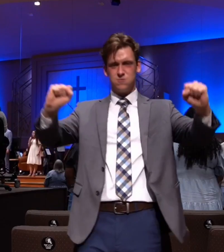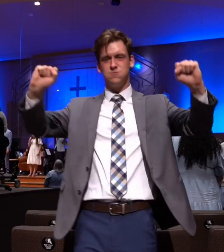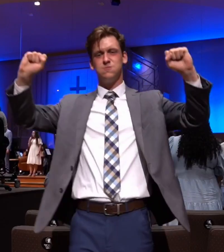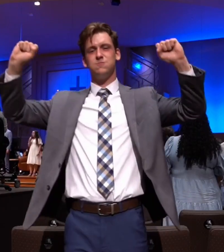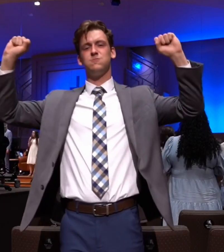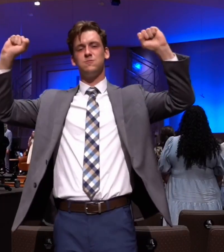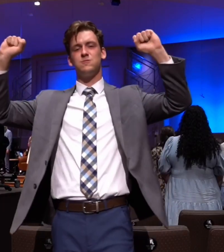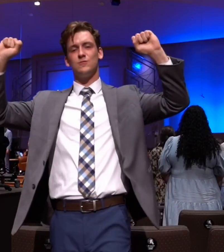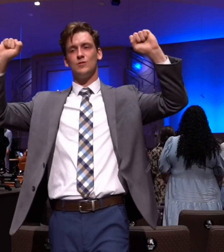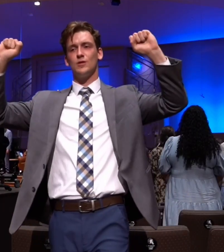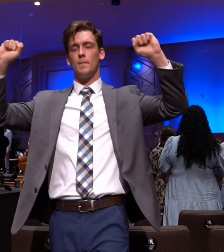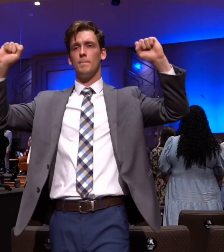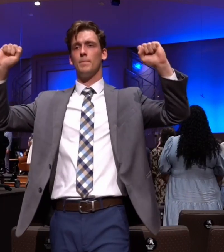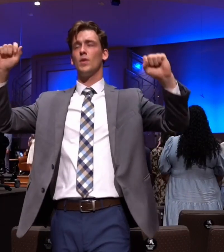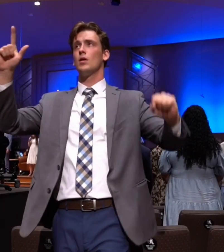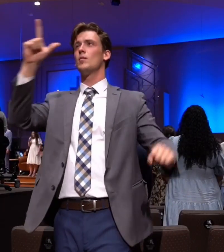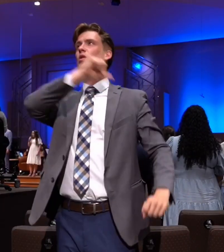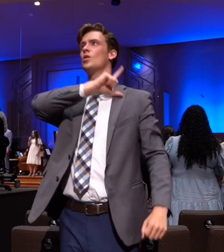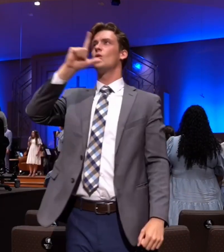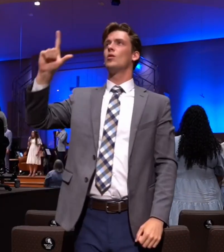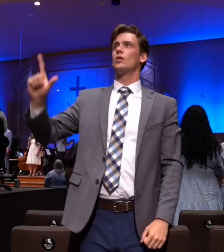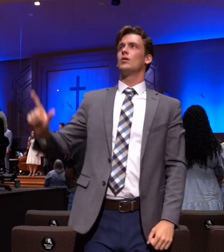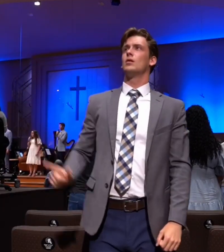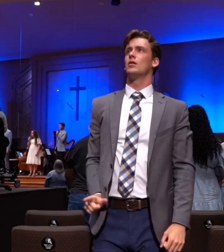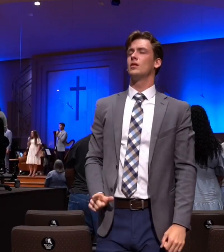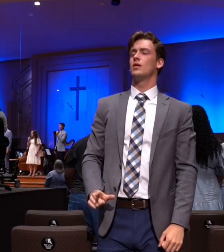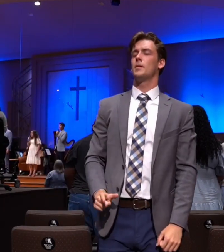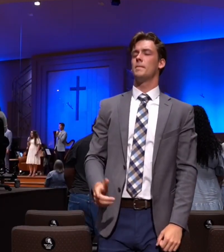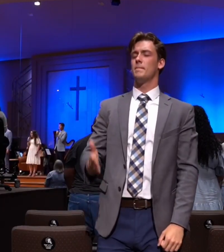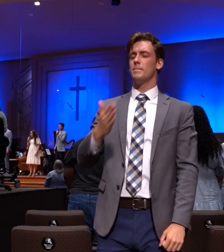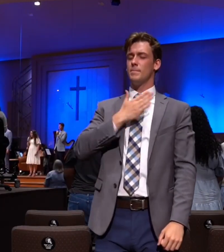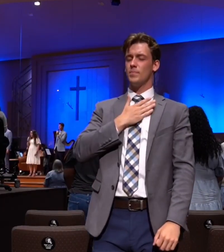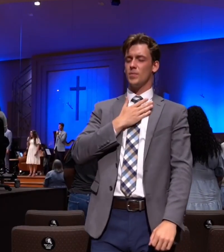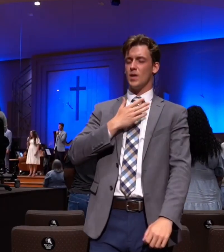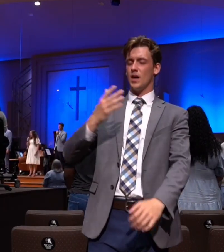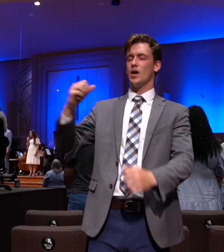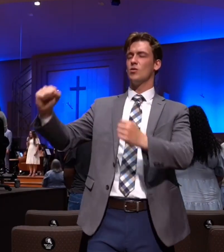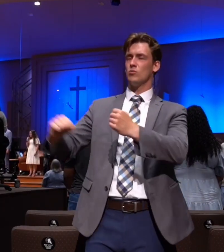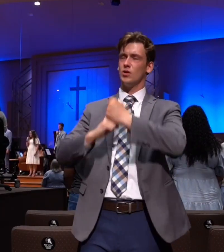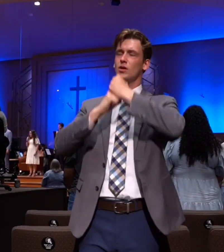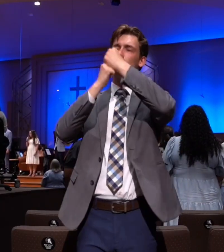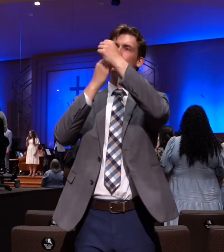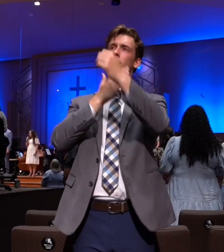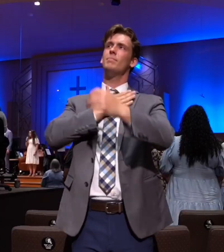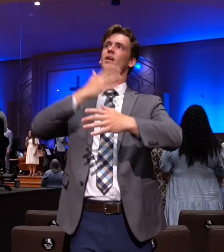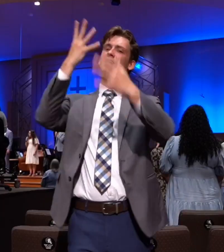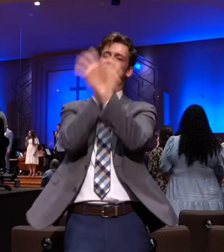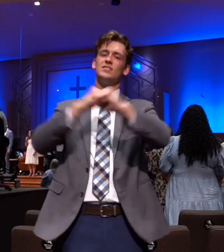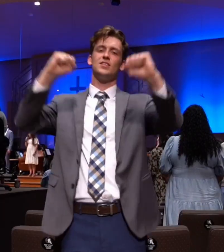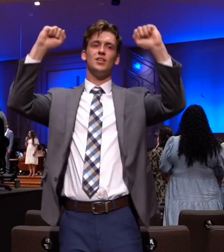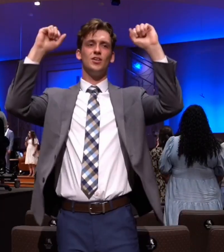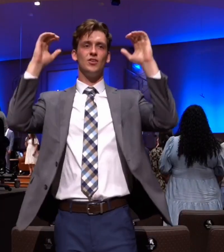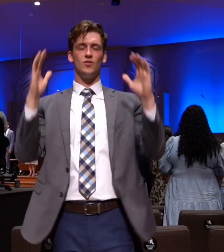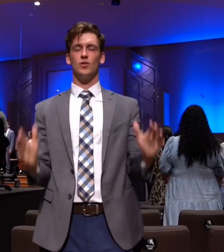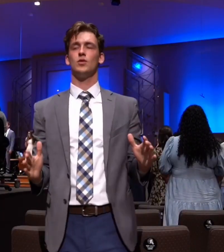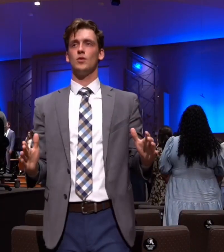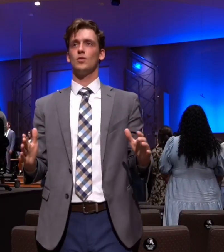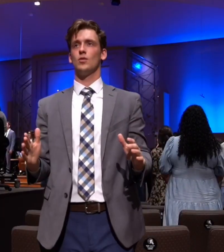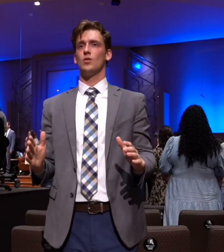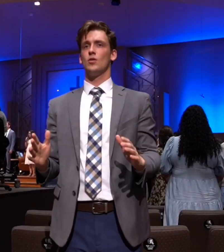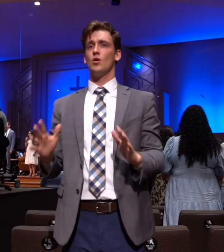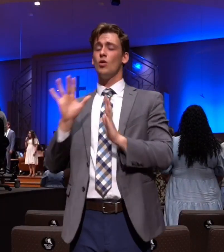O Lord, my rock and my redeemer, may all